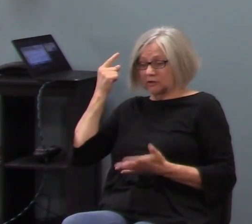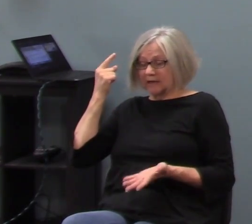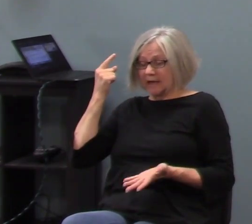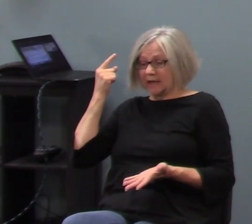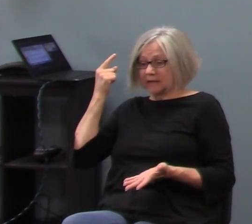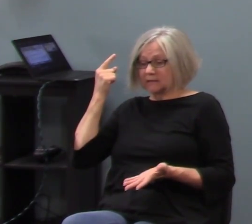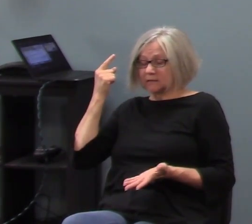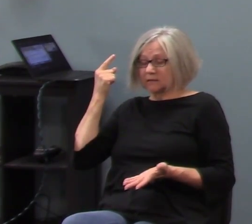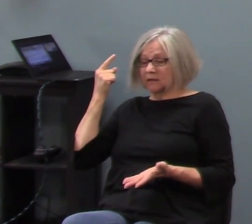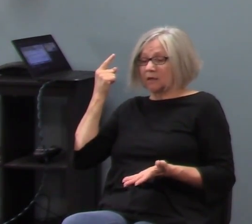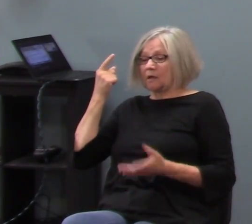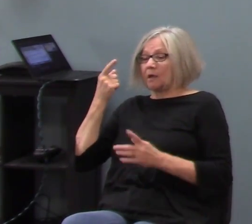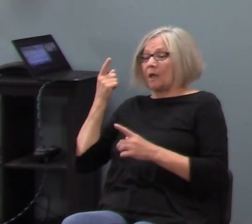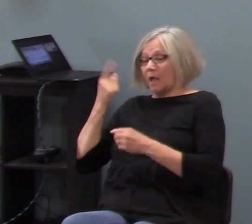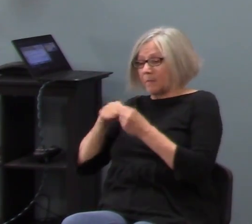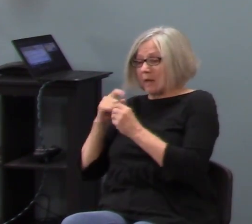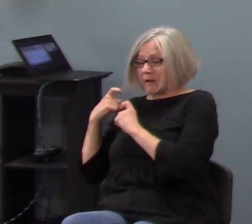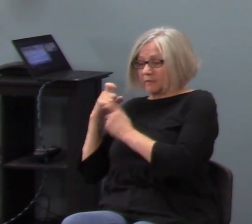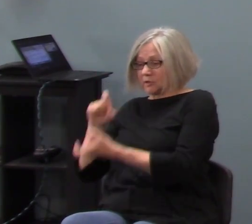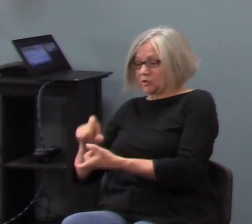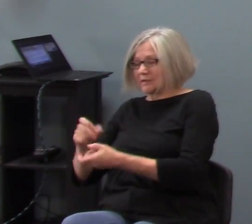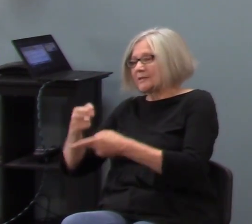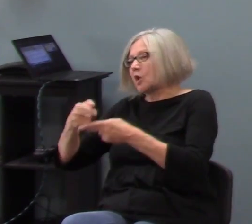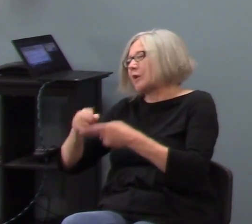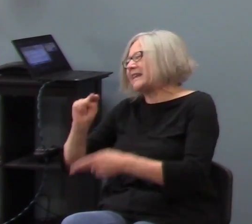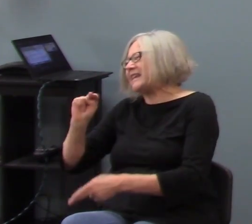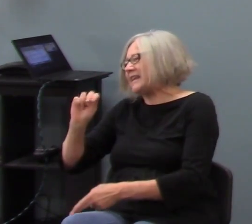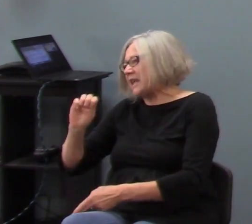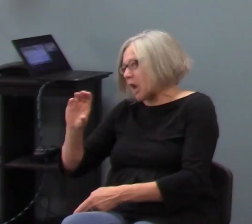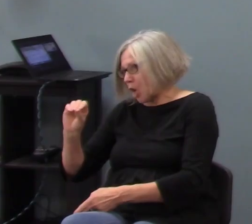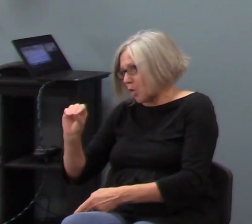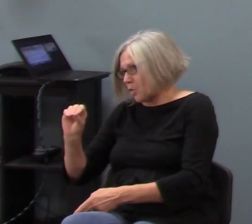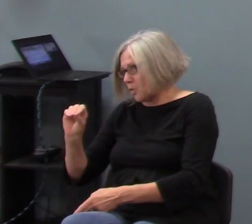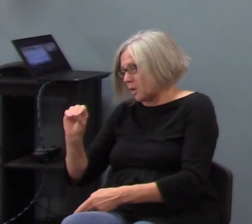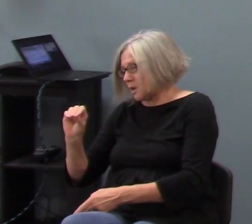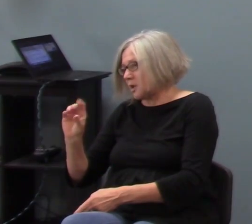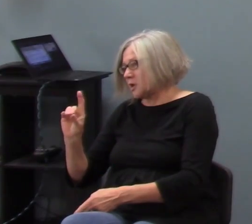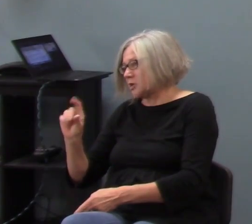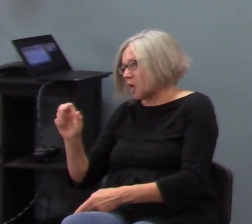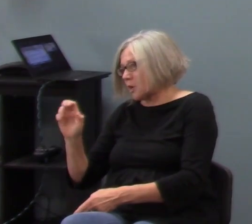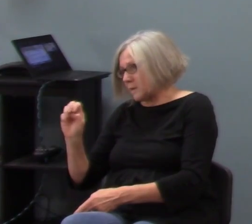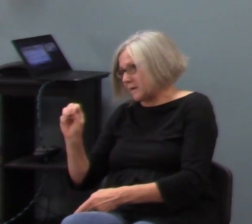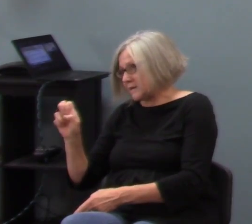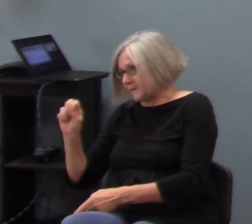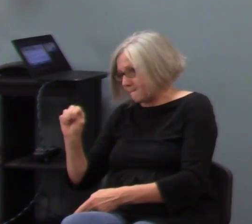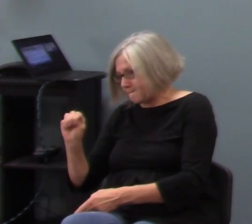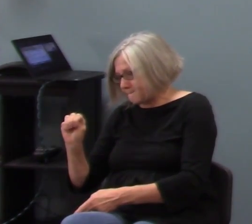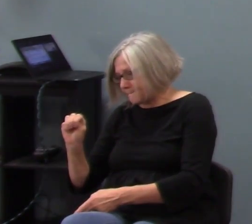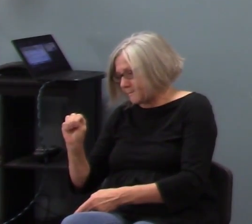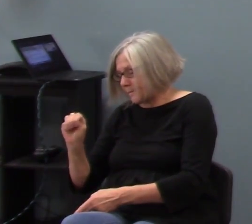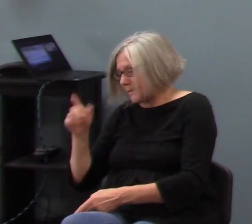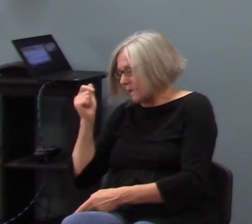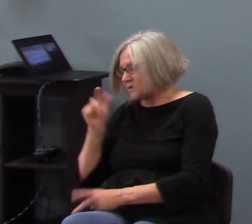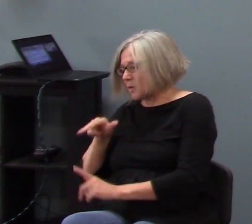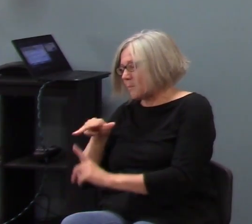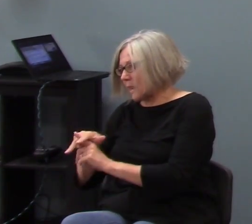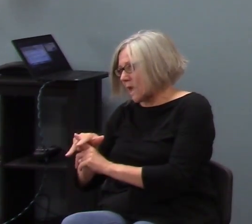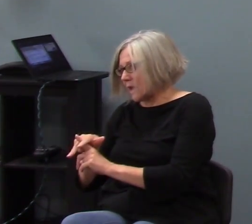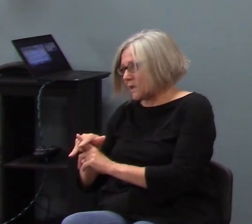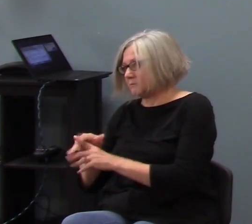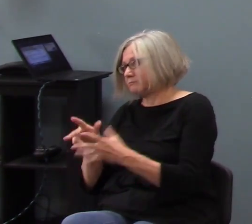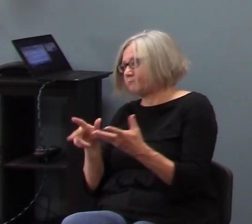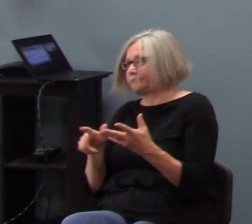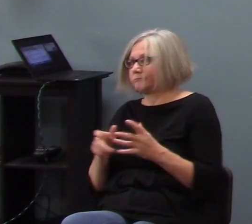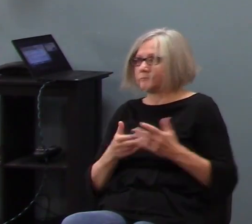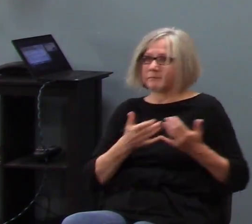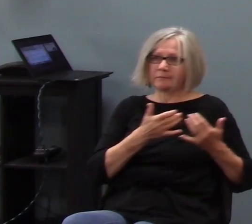as neo-Darwinism, because they're applying Darwin's ideas to a modern idea of DNA, and we understand how changes in